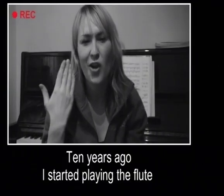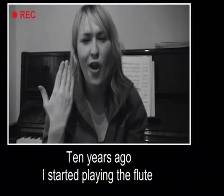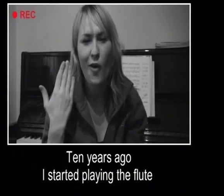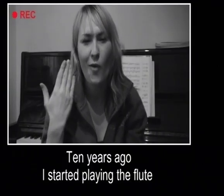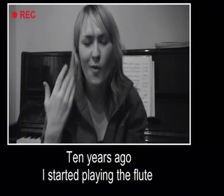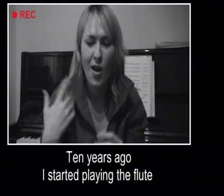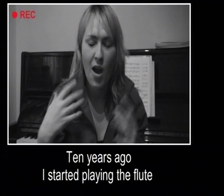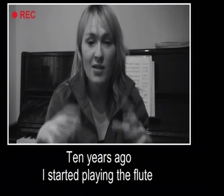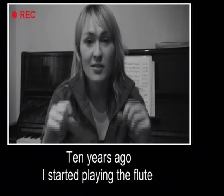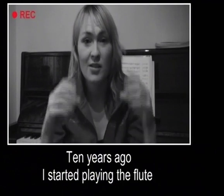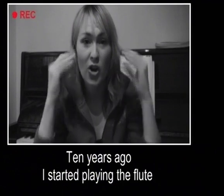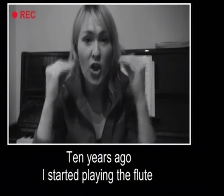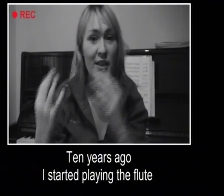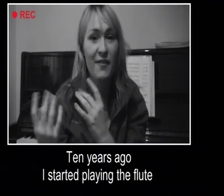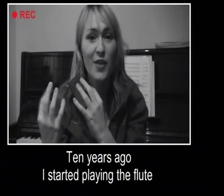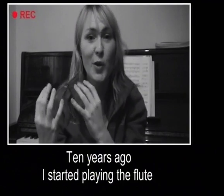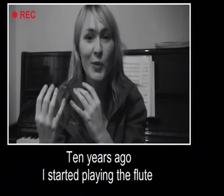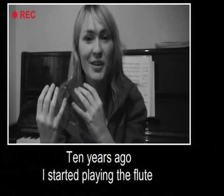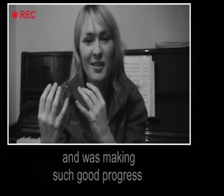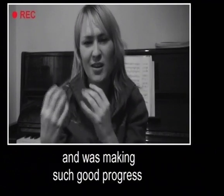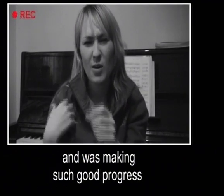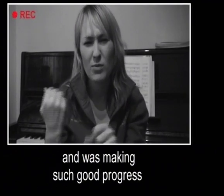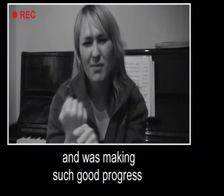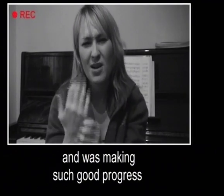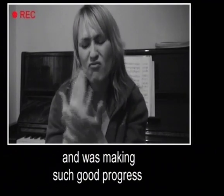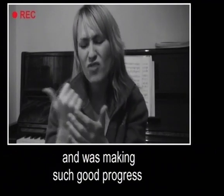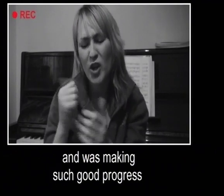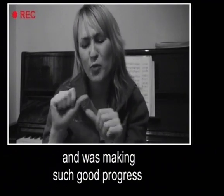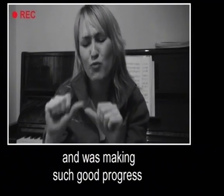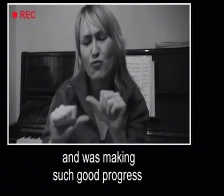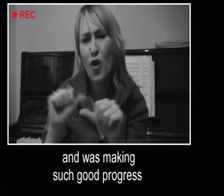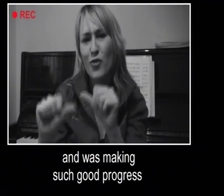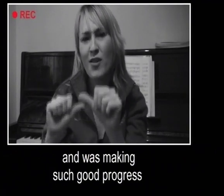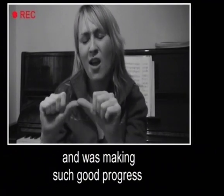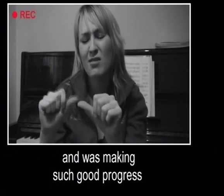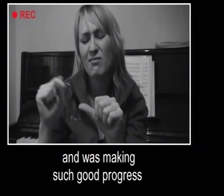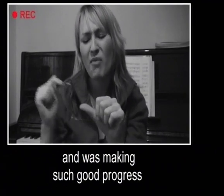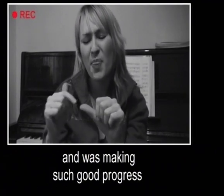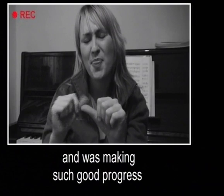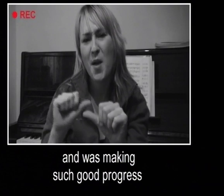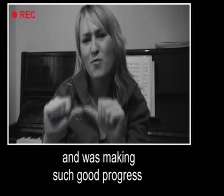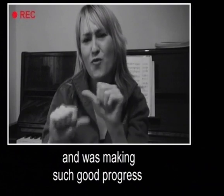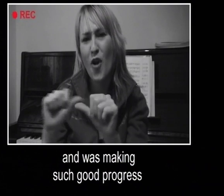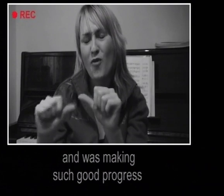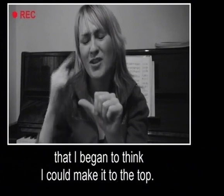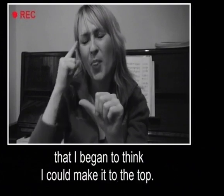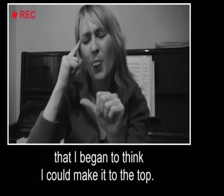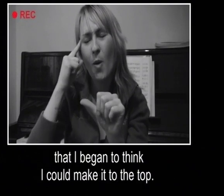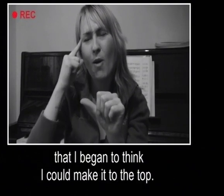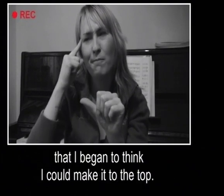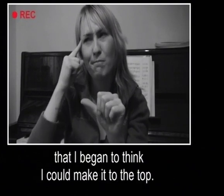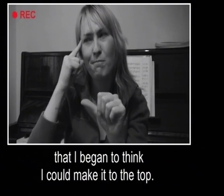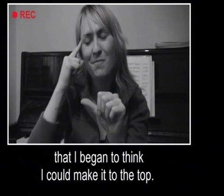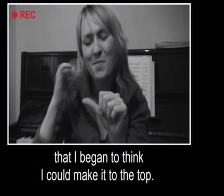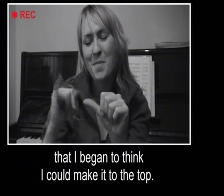Ten years ago, I started playing the flute and was making such good progress that I began to think I could